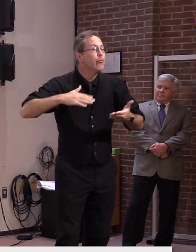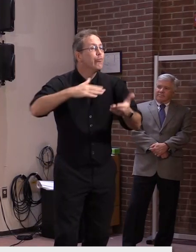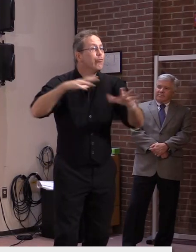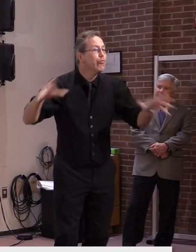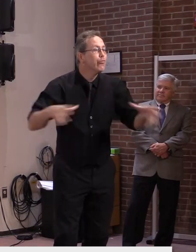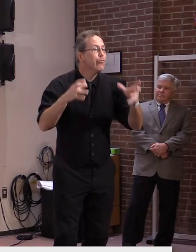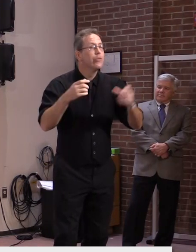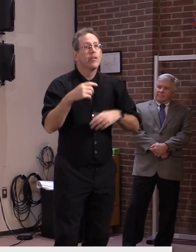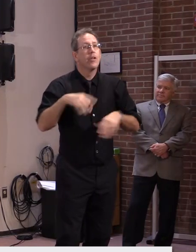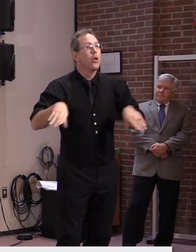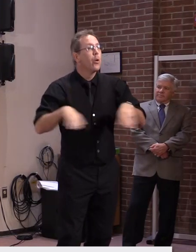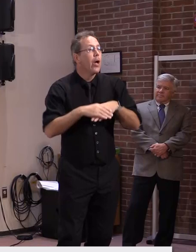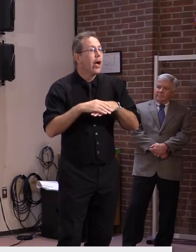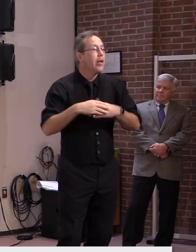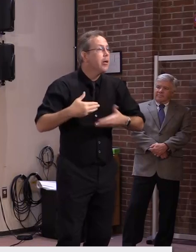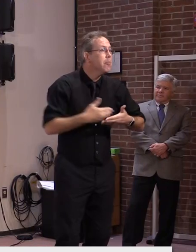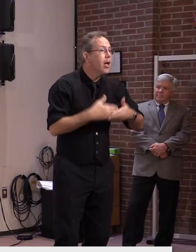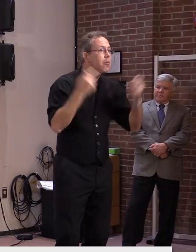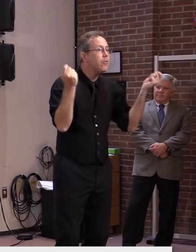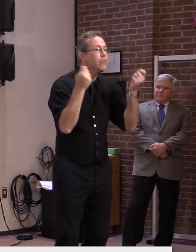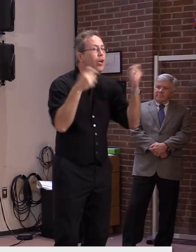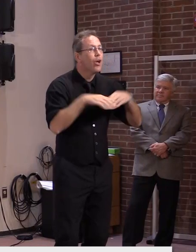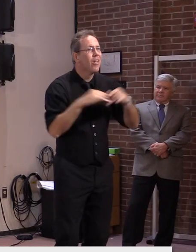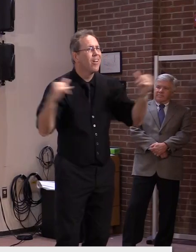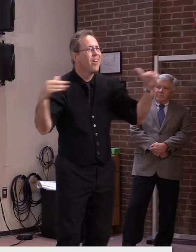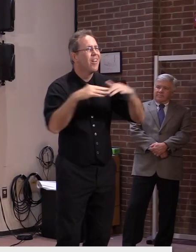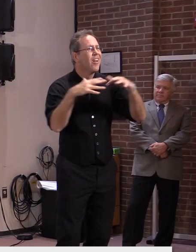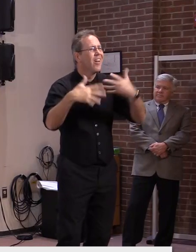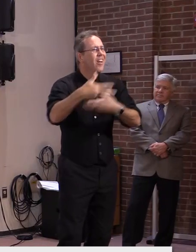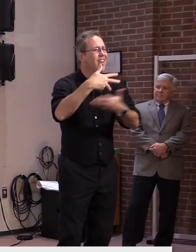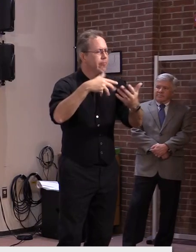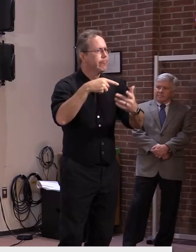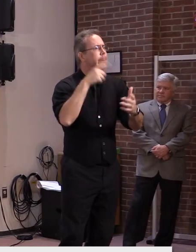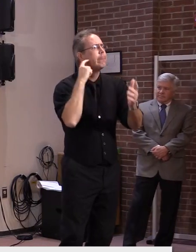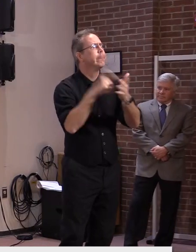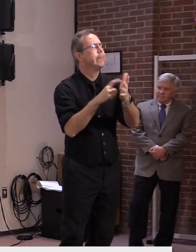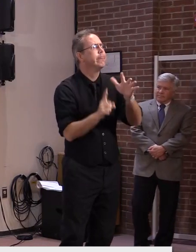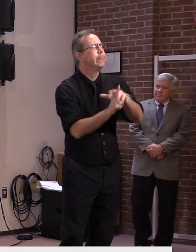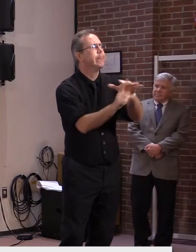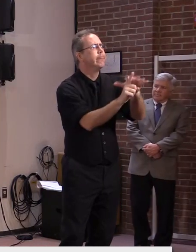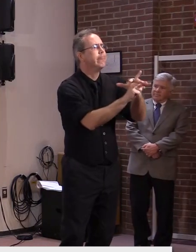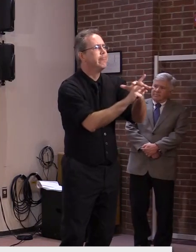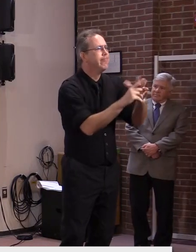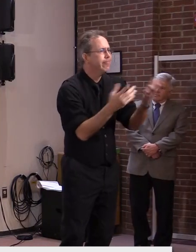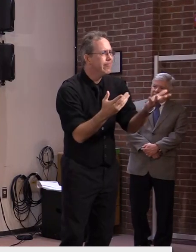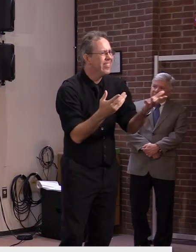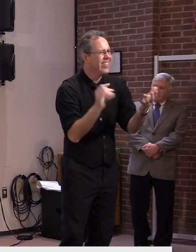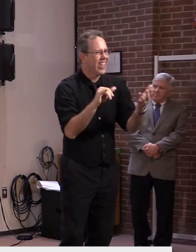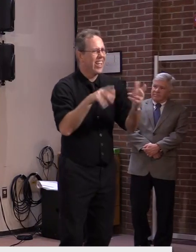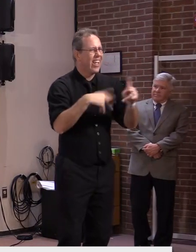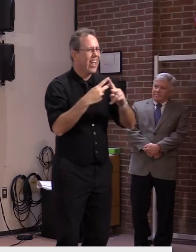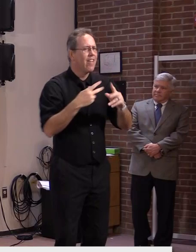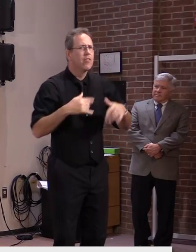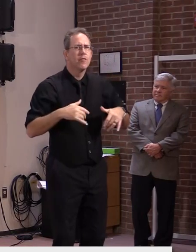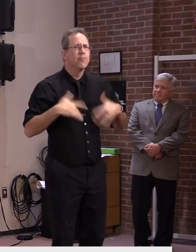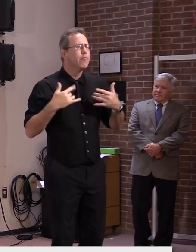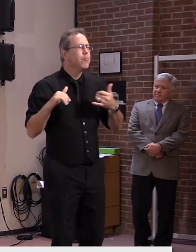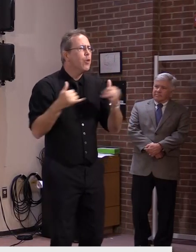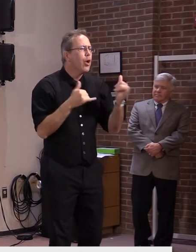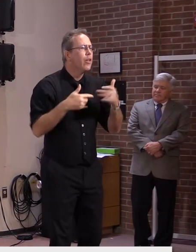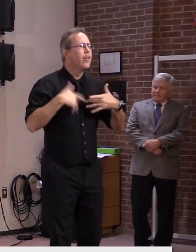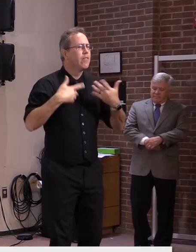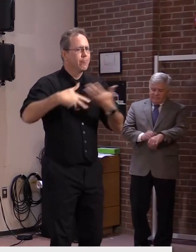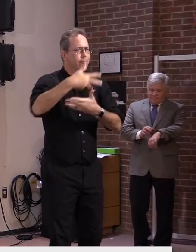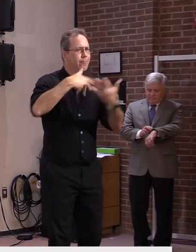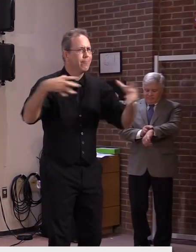seeing most of the cases. So if you're in one of those situations, you should be wearing a mask. Dr. Levine.